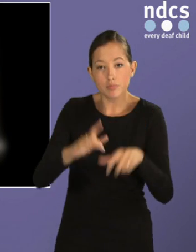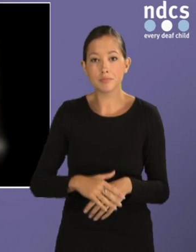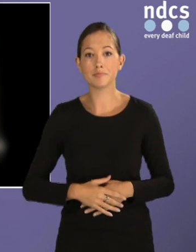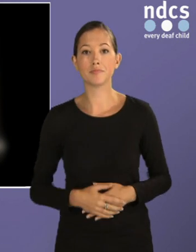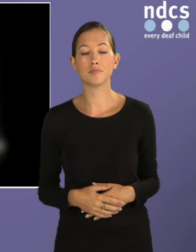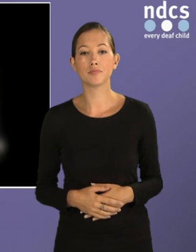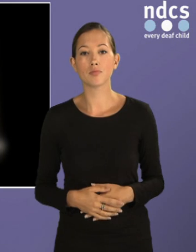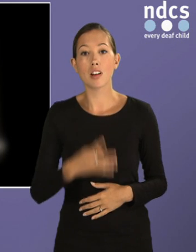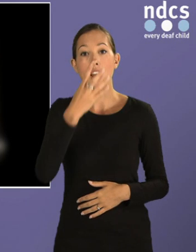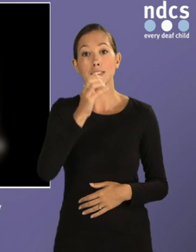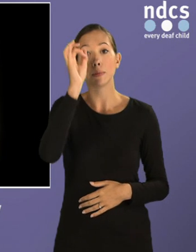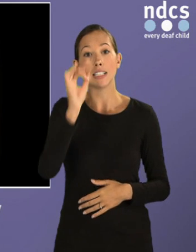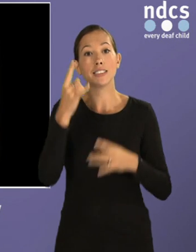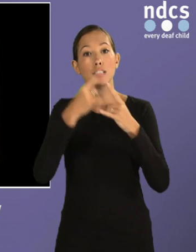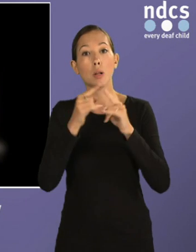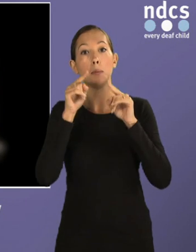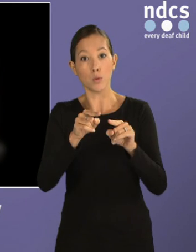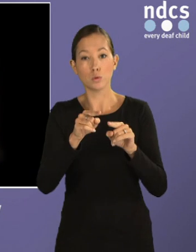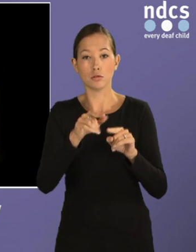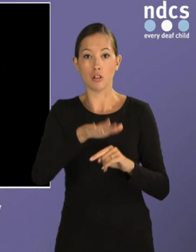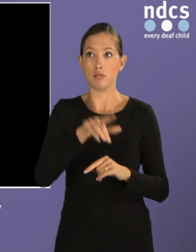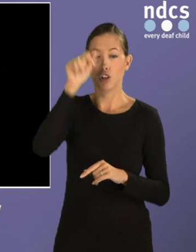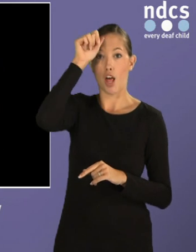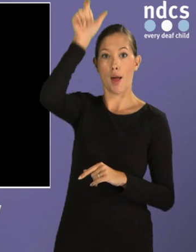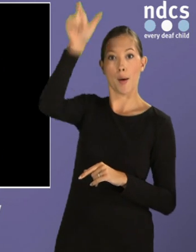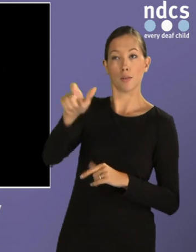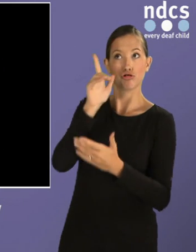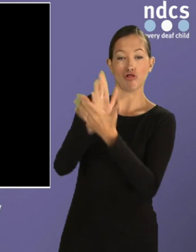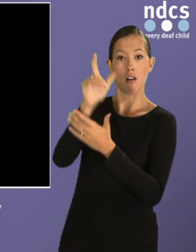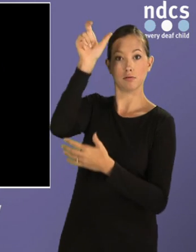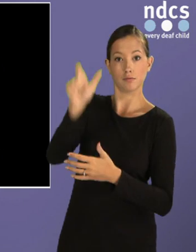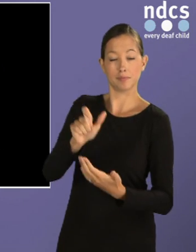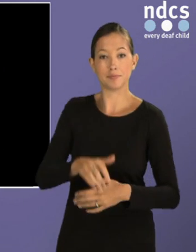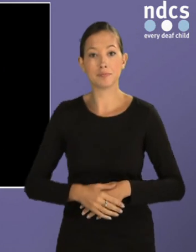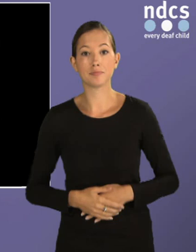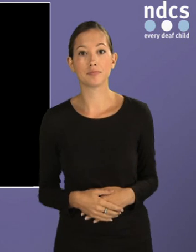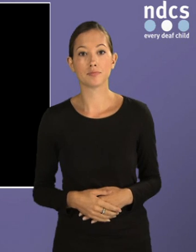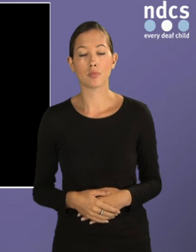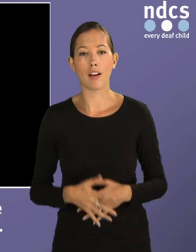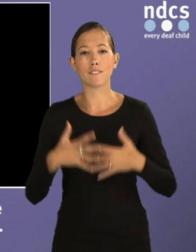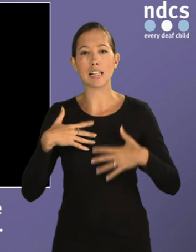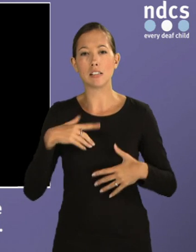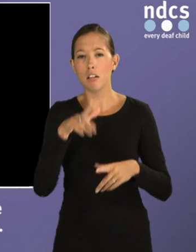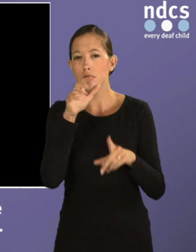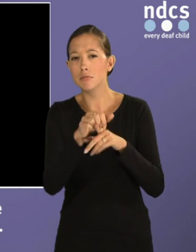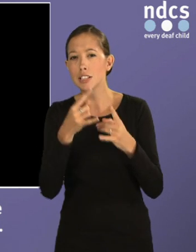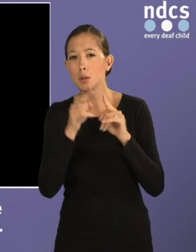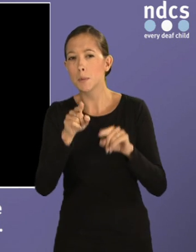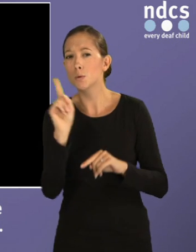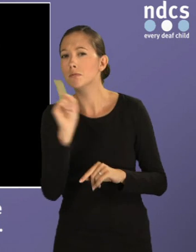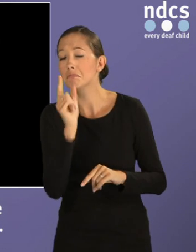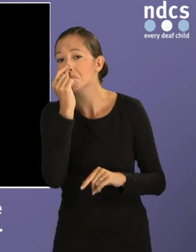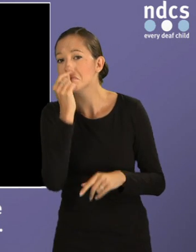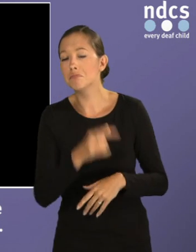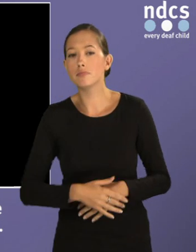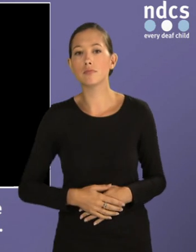looking at pornographic material, including images taken by a child themselves. 90% of sexual abuse is perpetrated by someone the